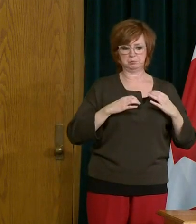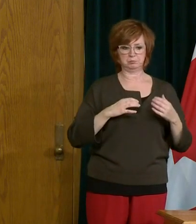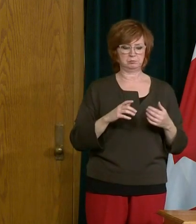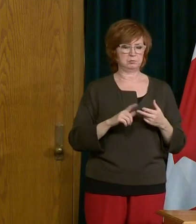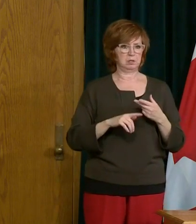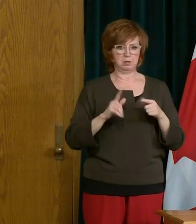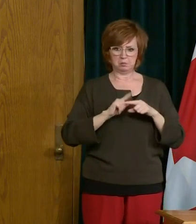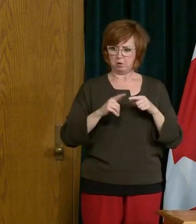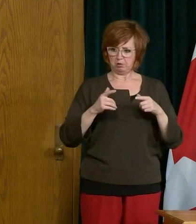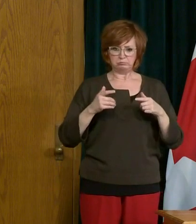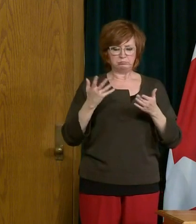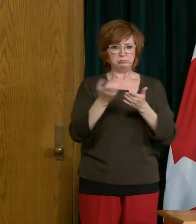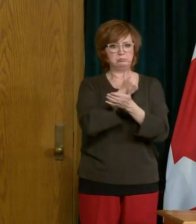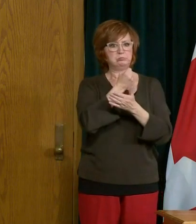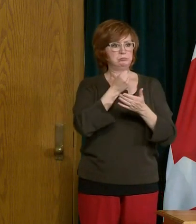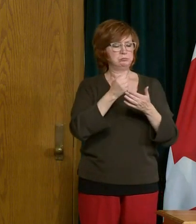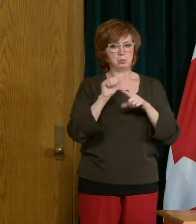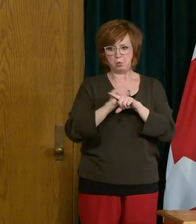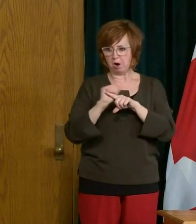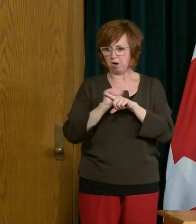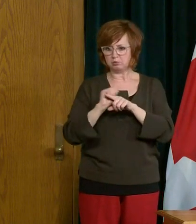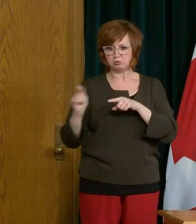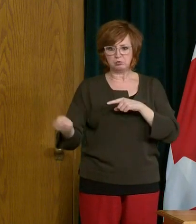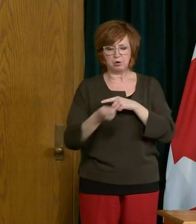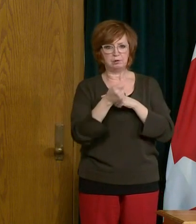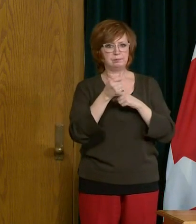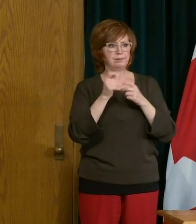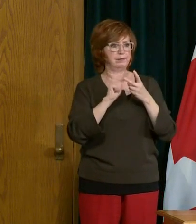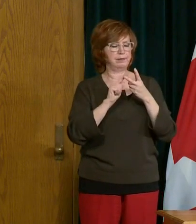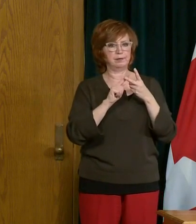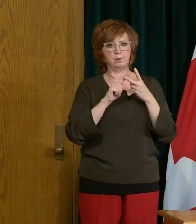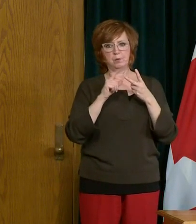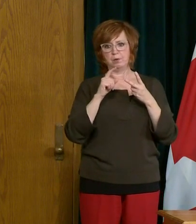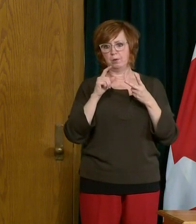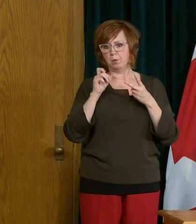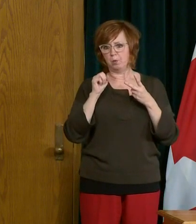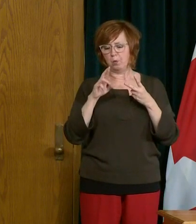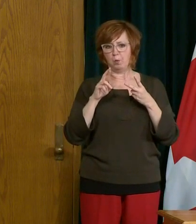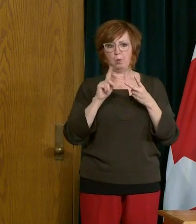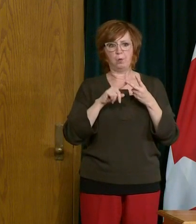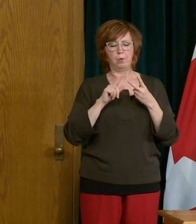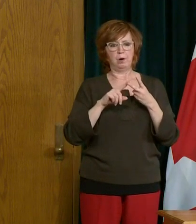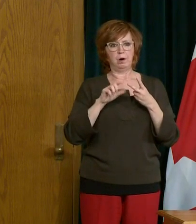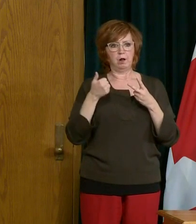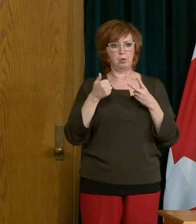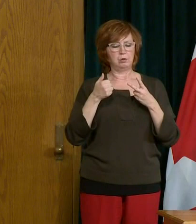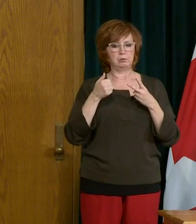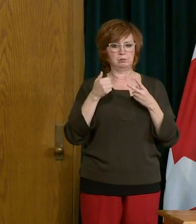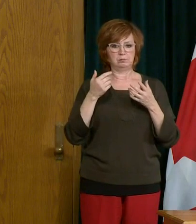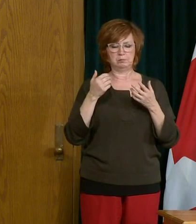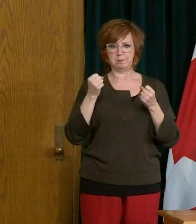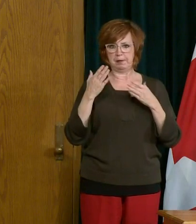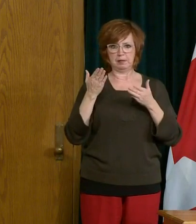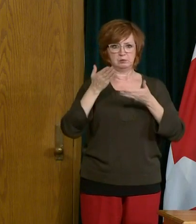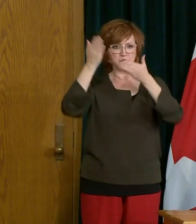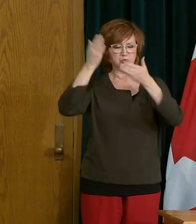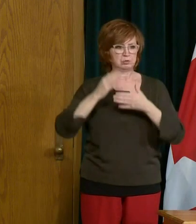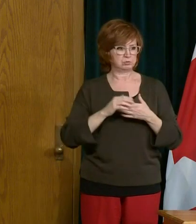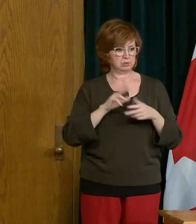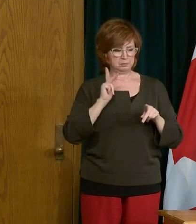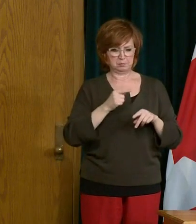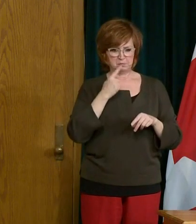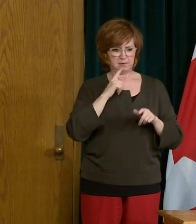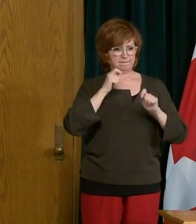driving range, the putting green, or whether it be the case, the suggestion that came from many, that when you are fishing, it may not